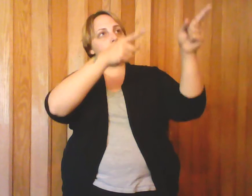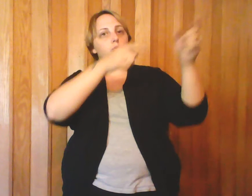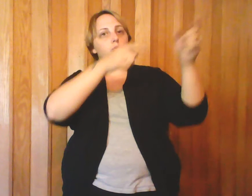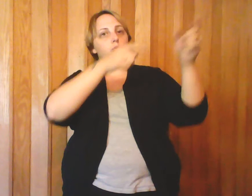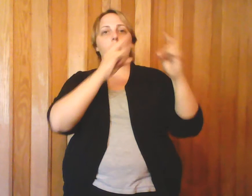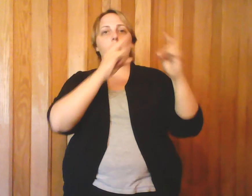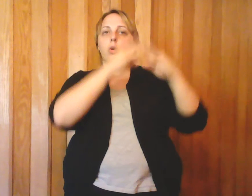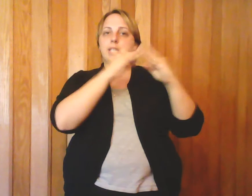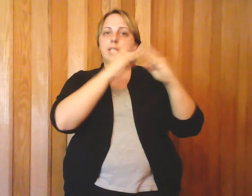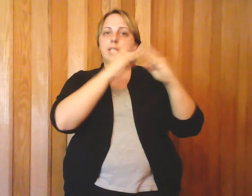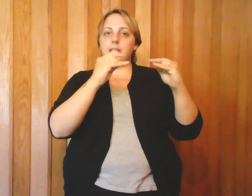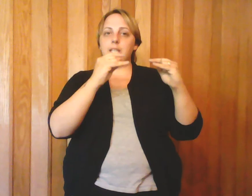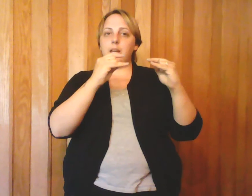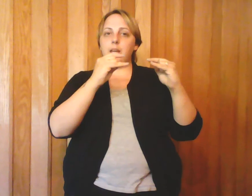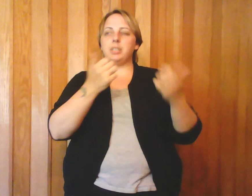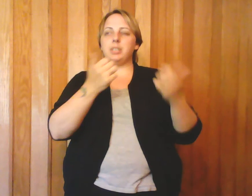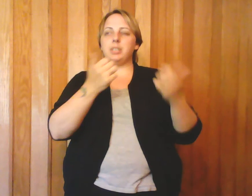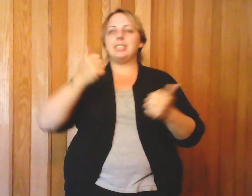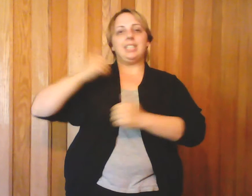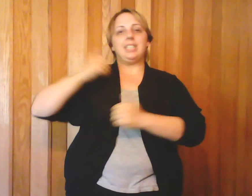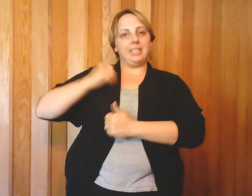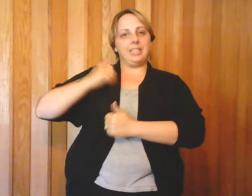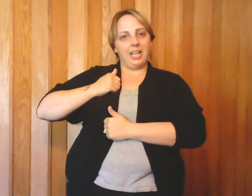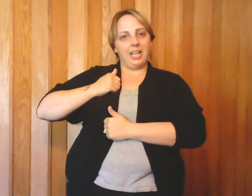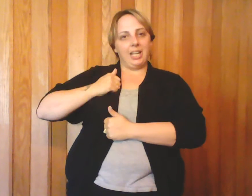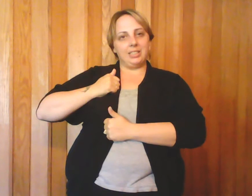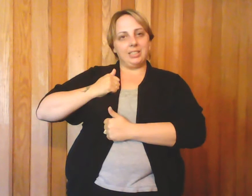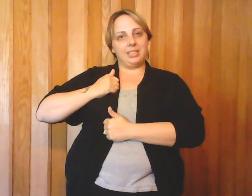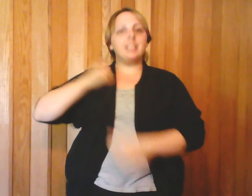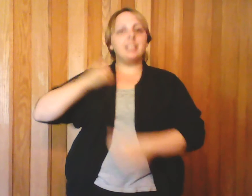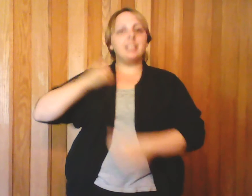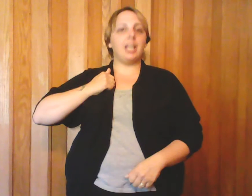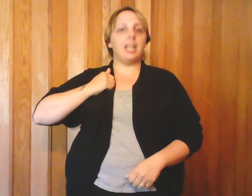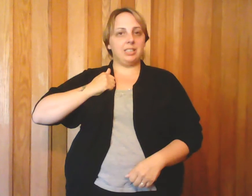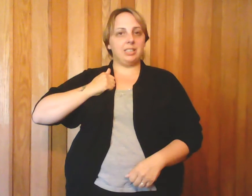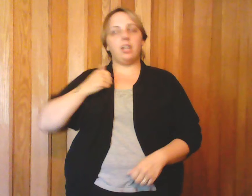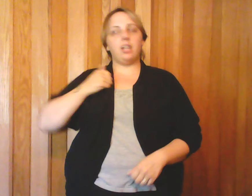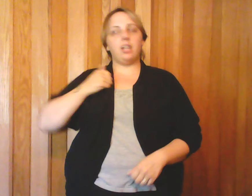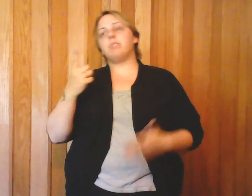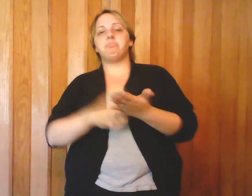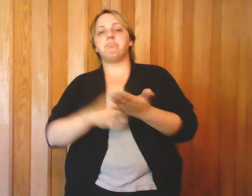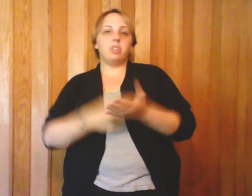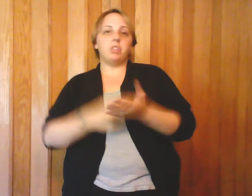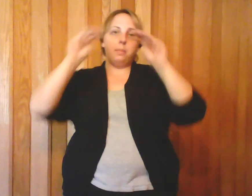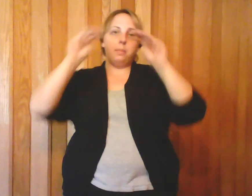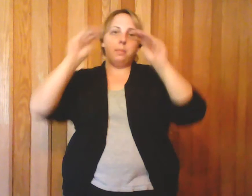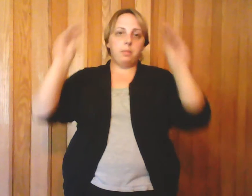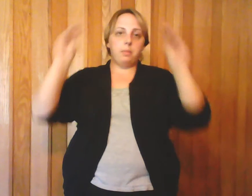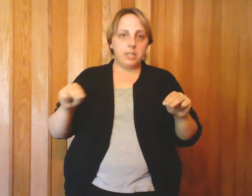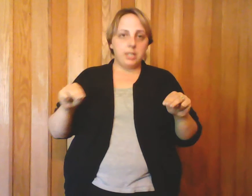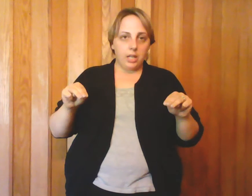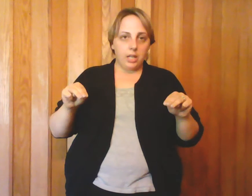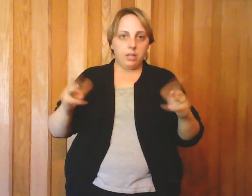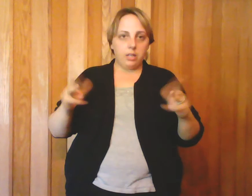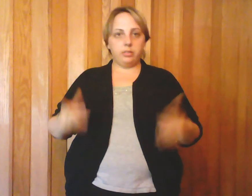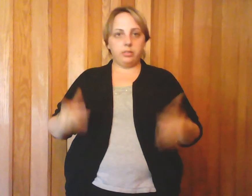it part of it, she was still amenable to going. And in fact, their cabin once had my grandmother had been cooking